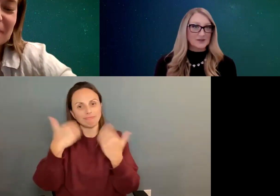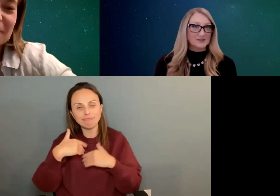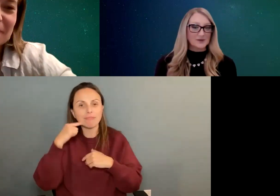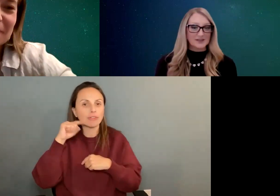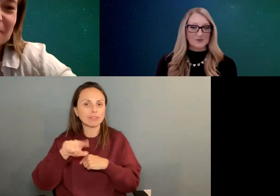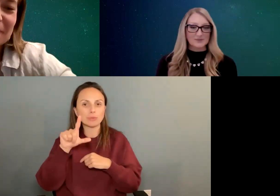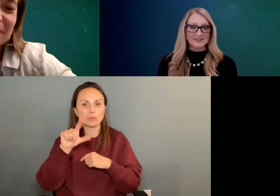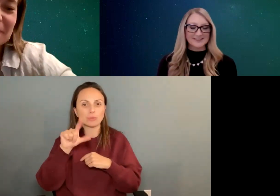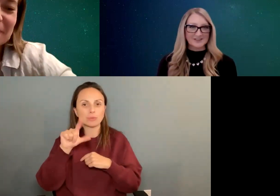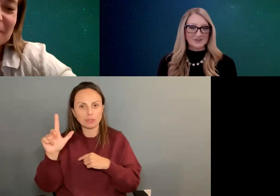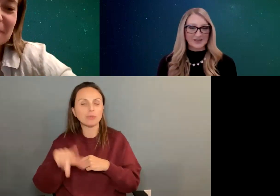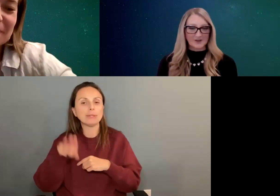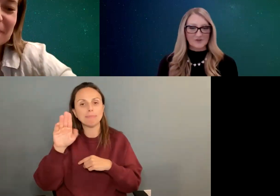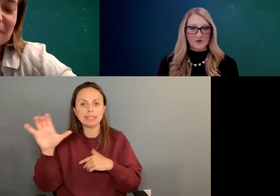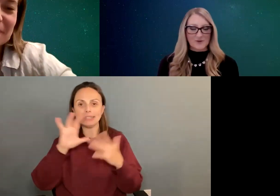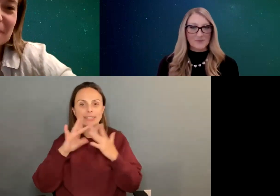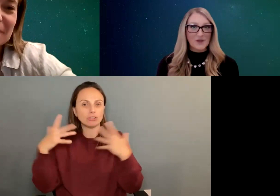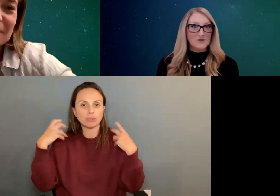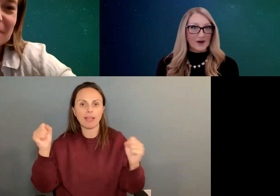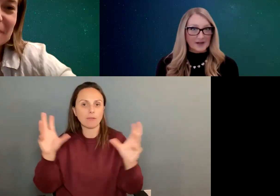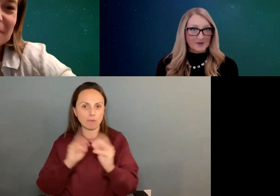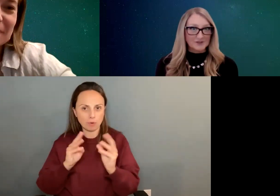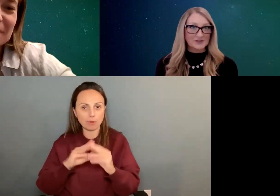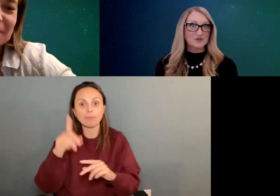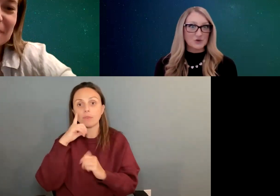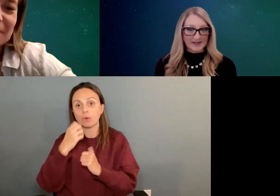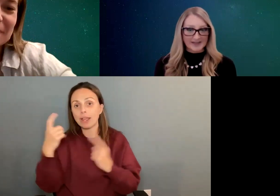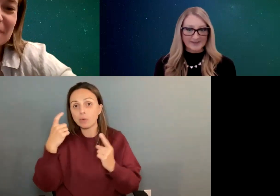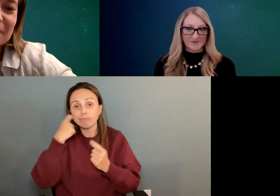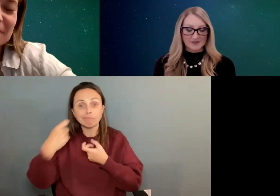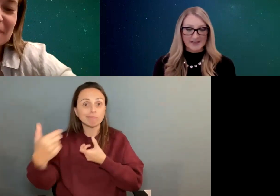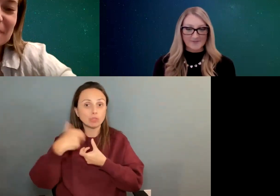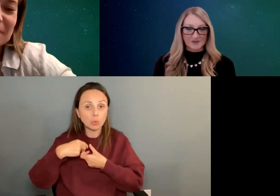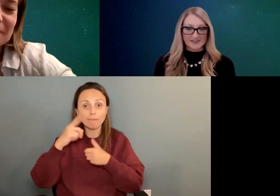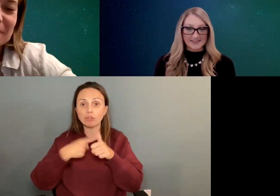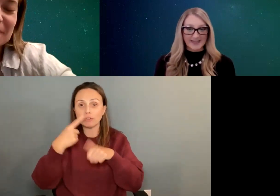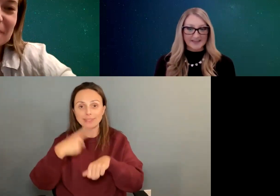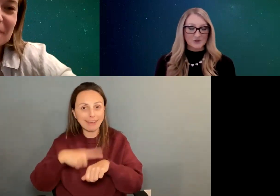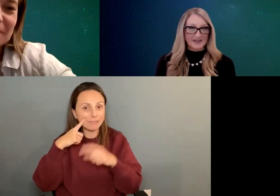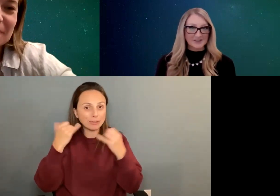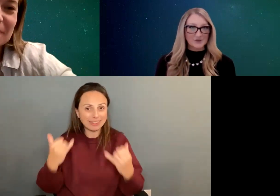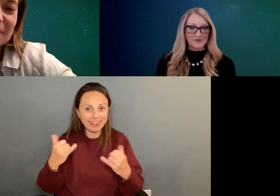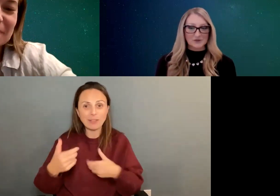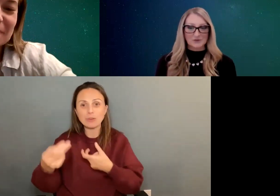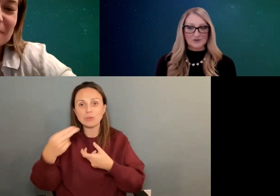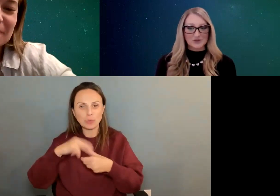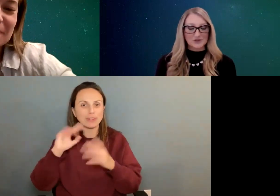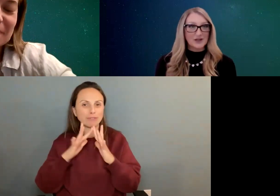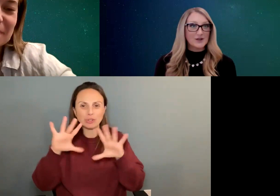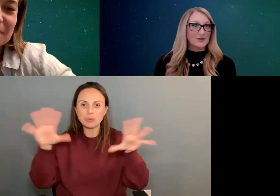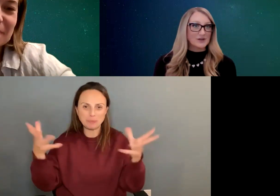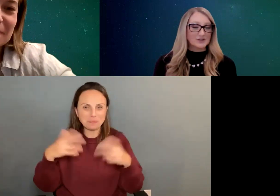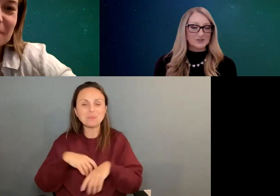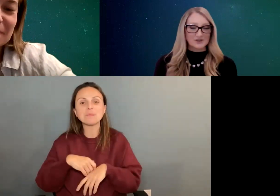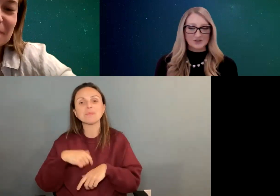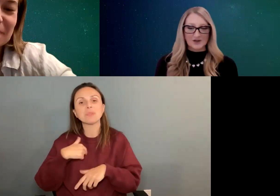the 2023 BC Digital Health Forum. For anyone just joining, first time for today, joining into our virtual circle,